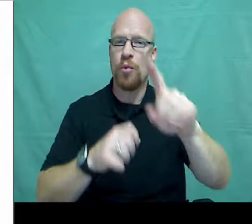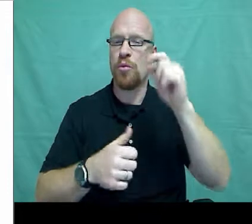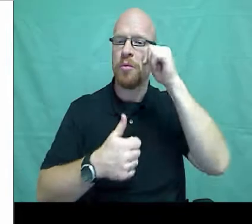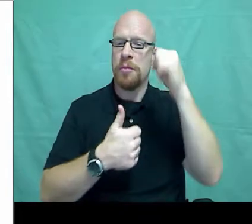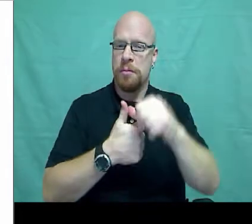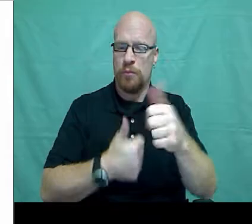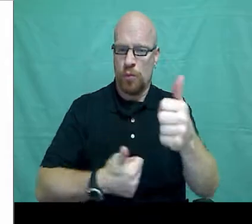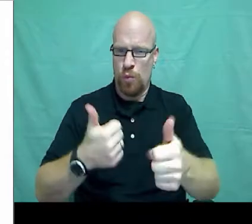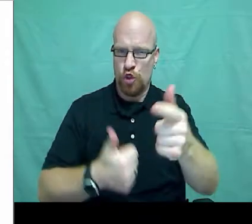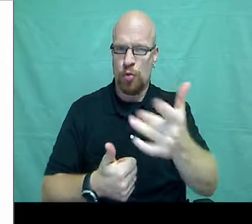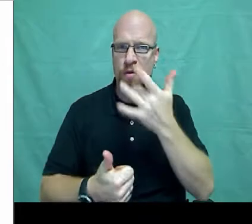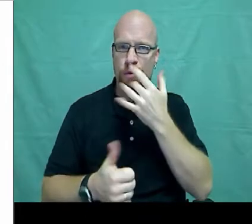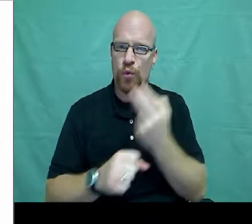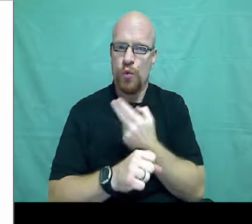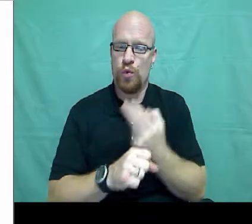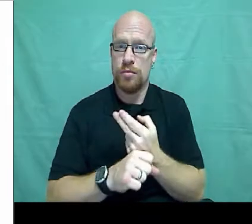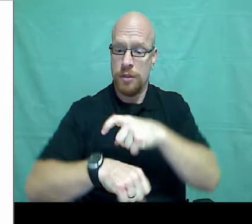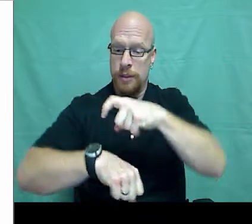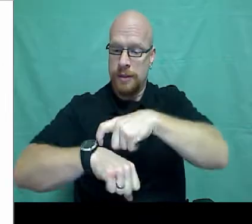It's important